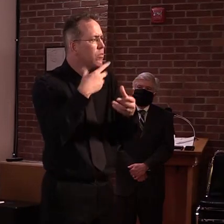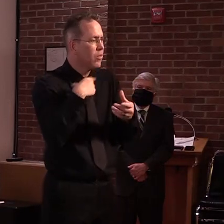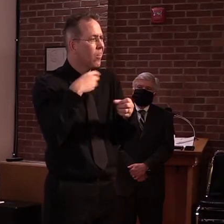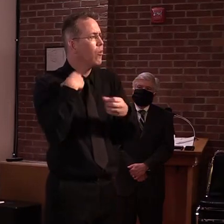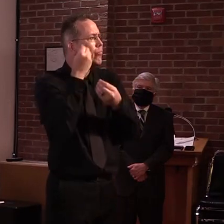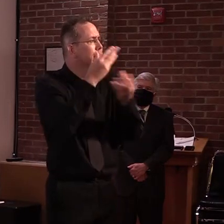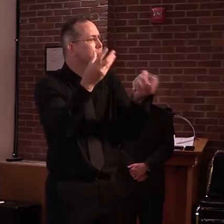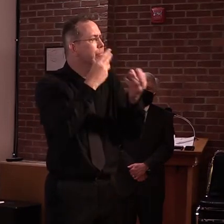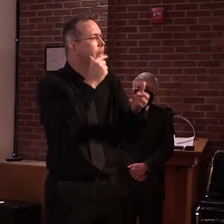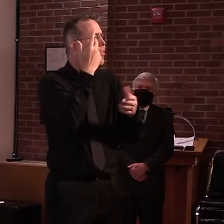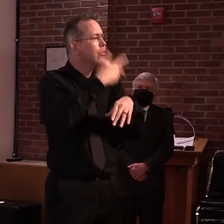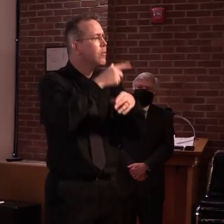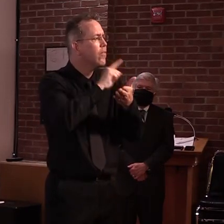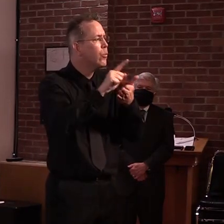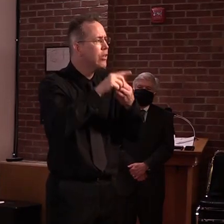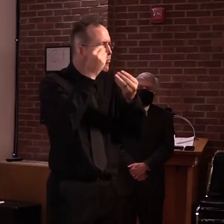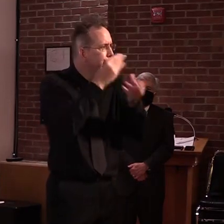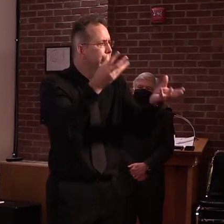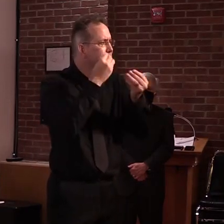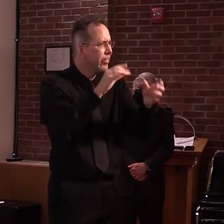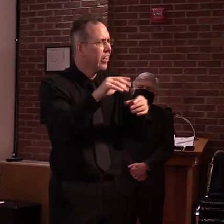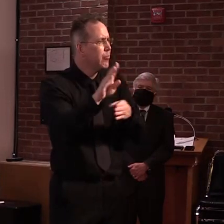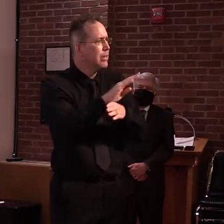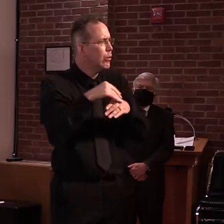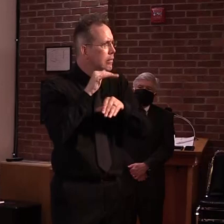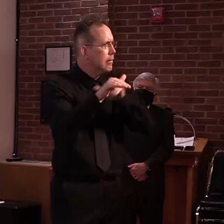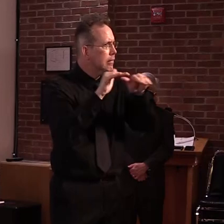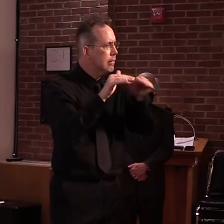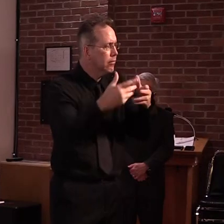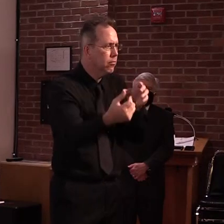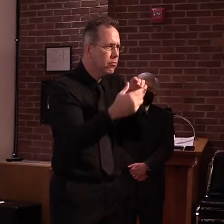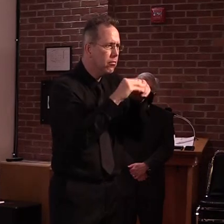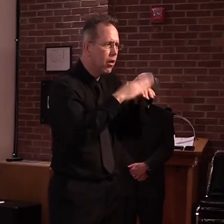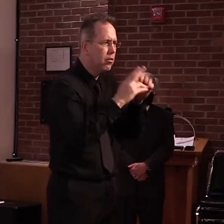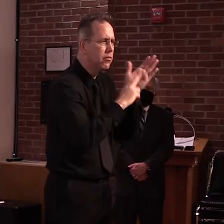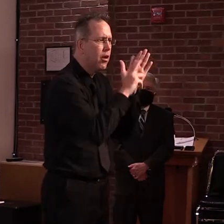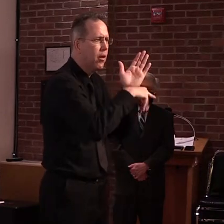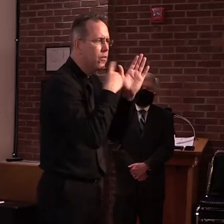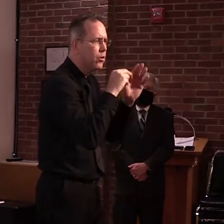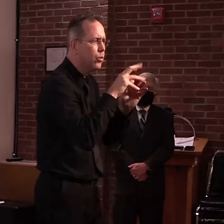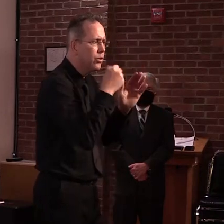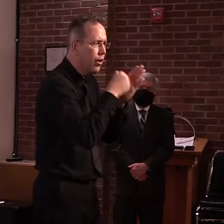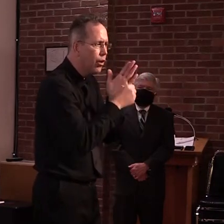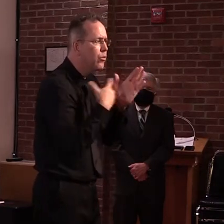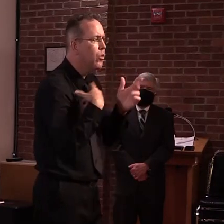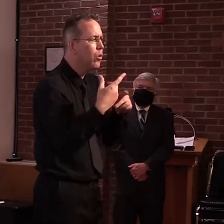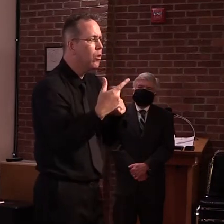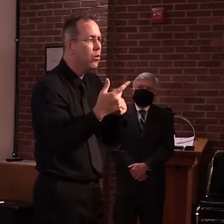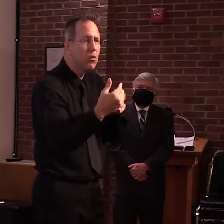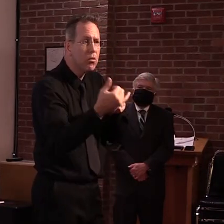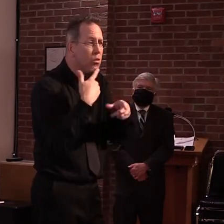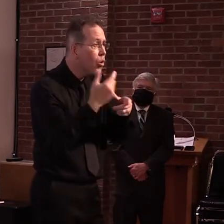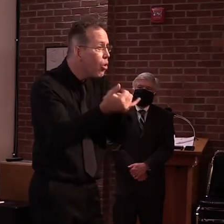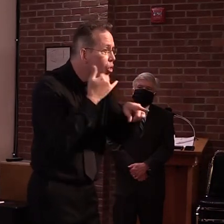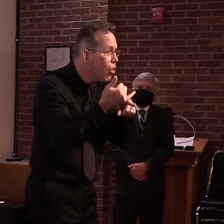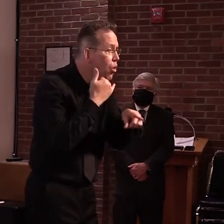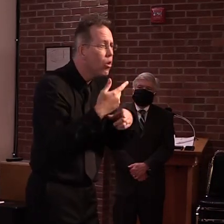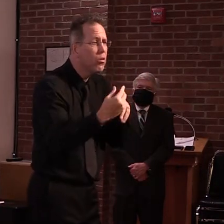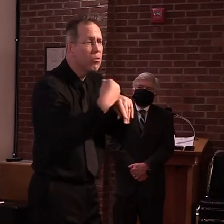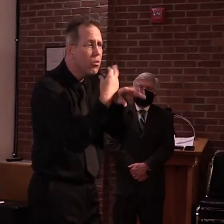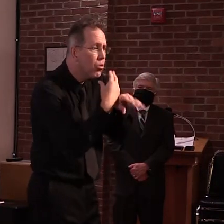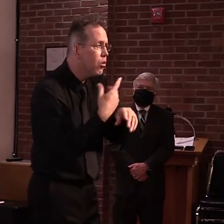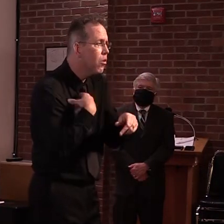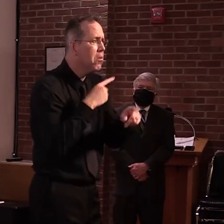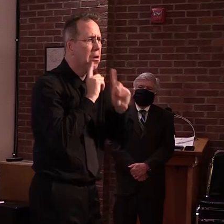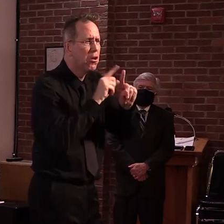we're available to help. We do have a phone unit as well as an email response team that will help businesses get to the assistance that they